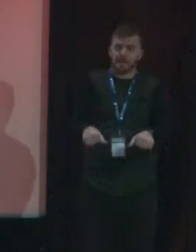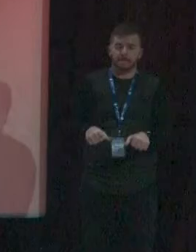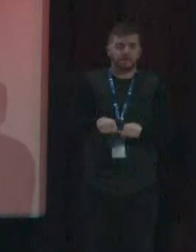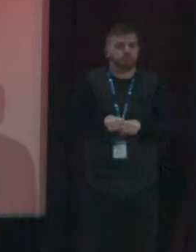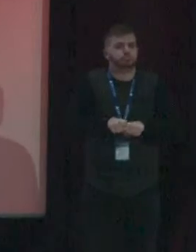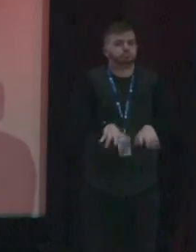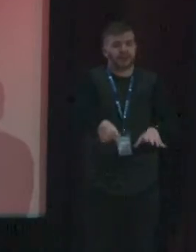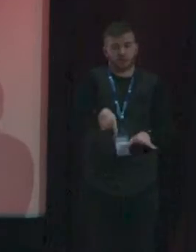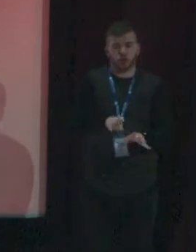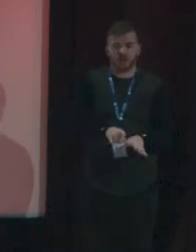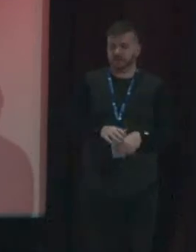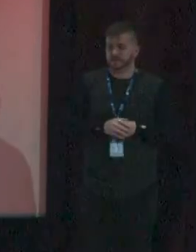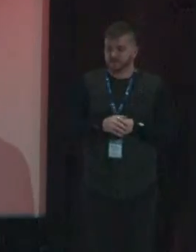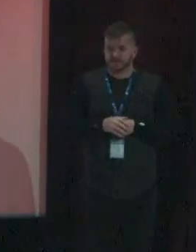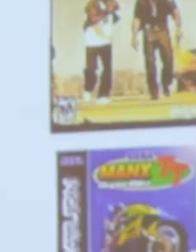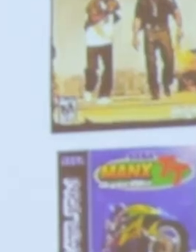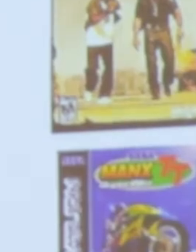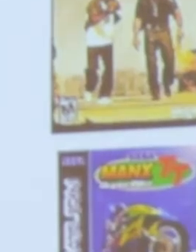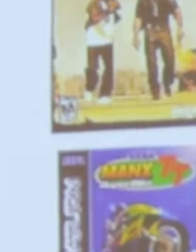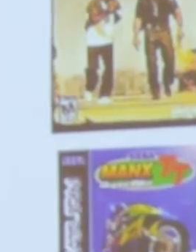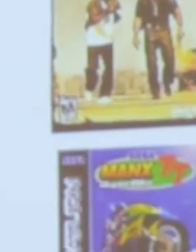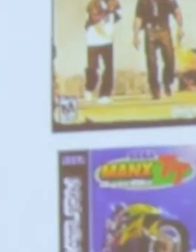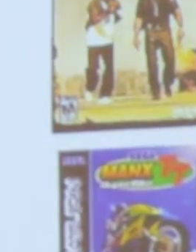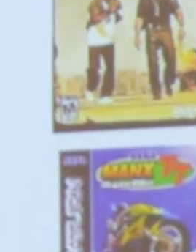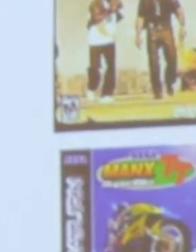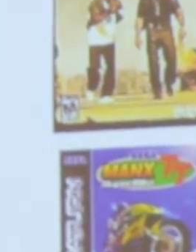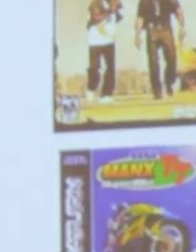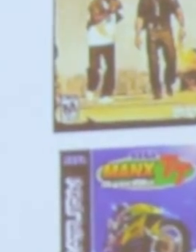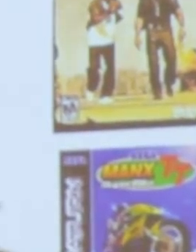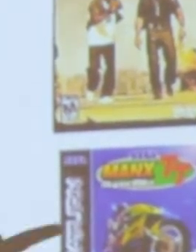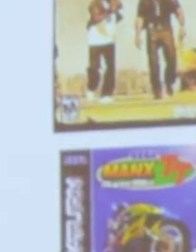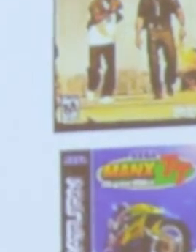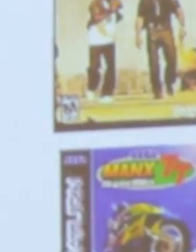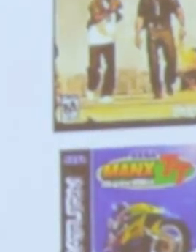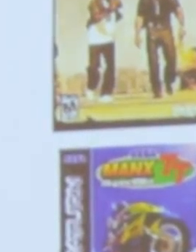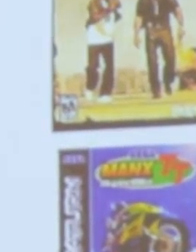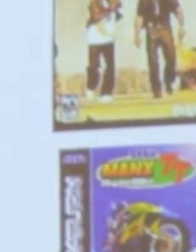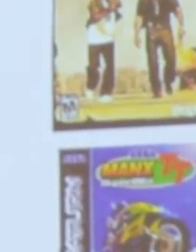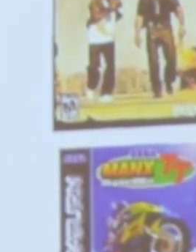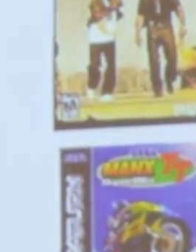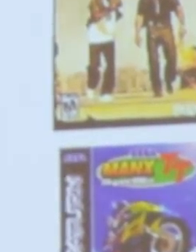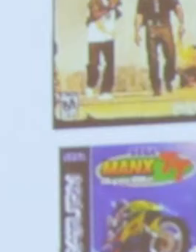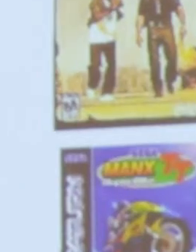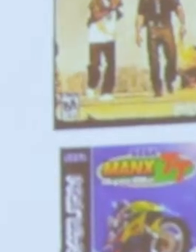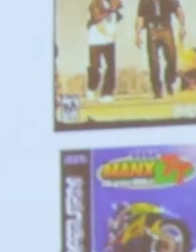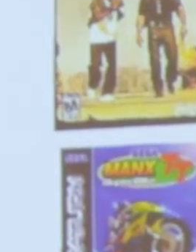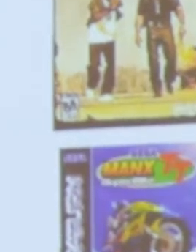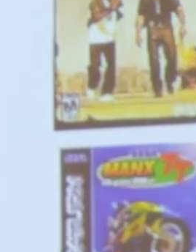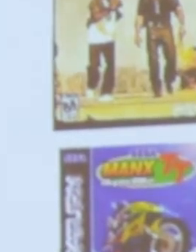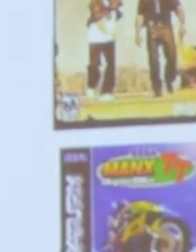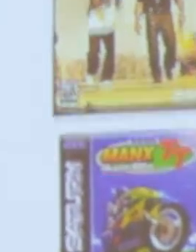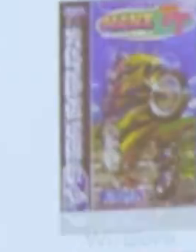year. And I'm working on 9 titles at the moment, but the only one I can discuss at the moment is Tropico 6, which will be out early next